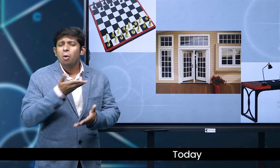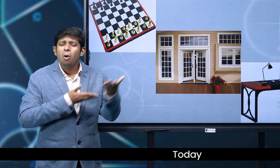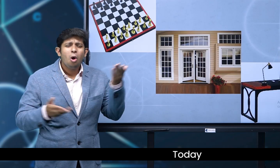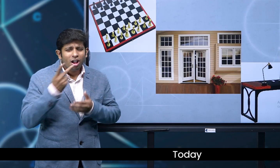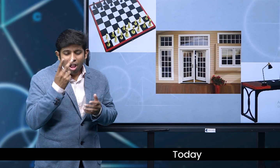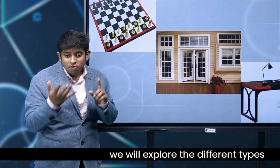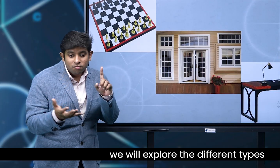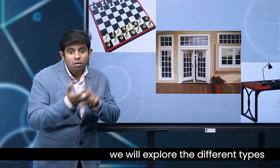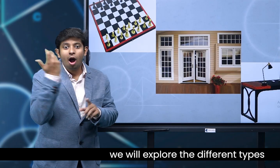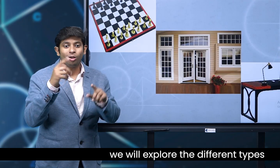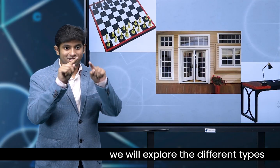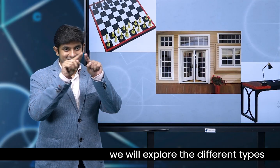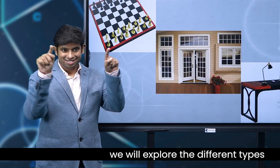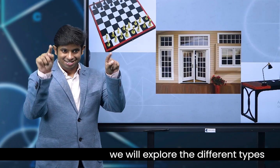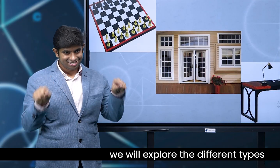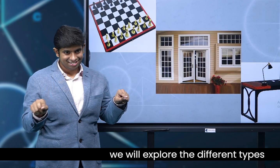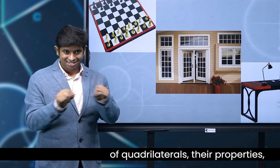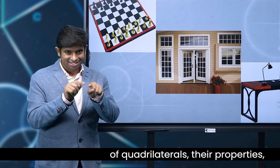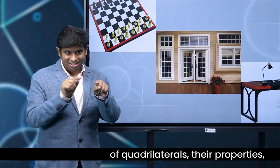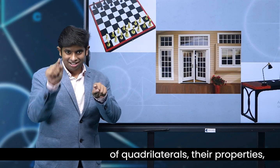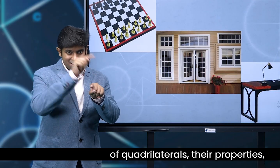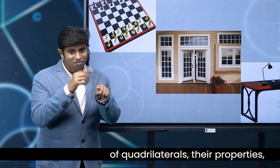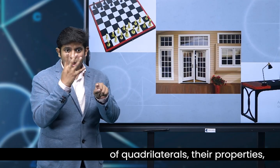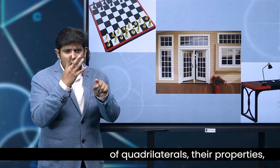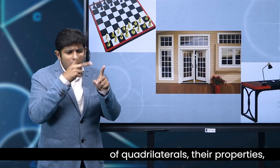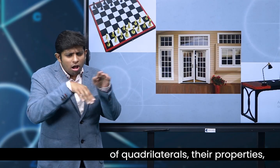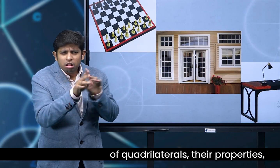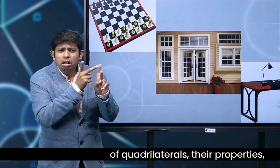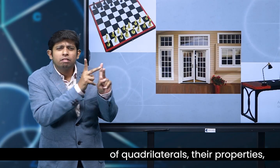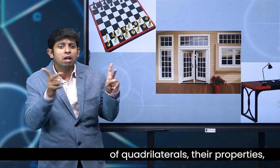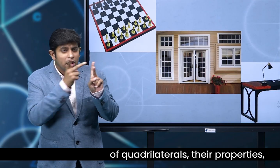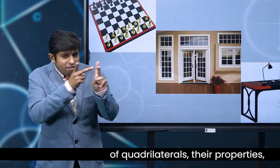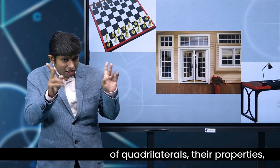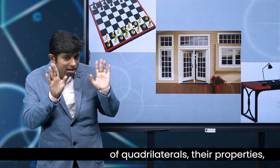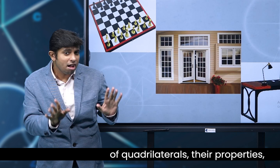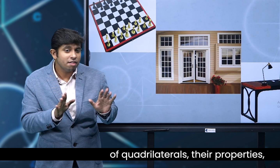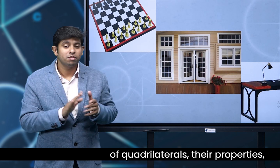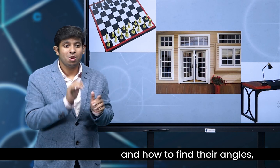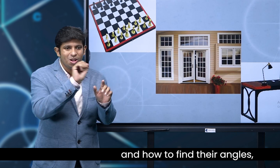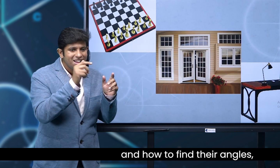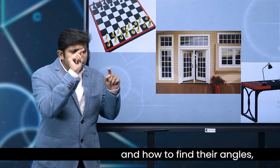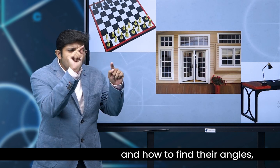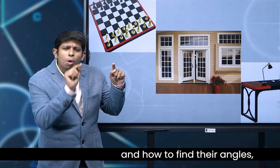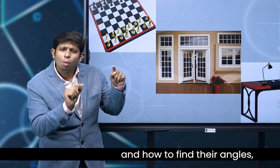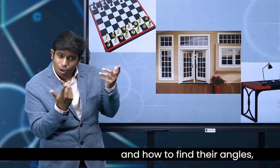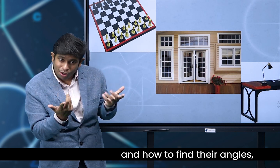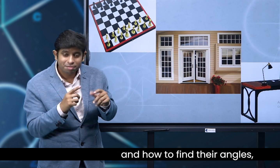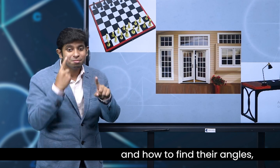Today, we will explore the different types of quadrilaterals, their properties, and how to find their